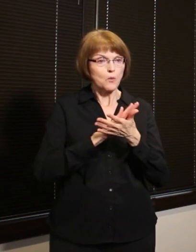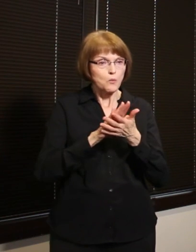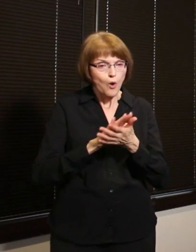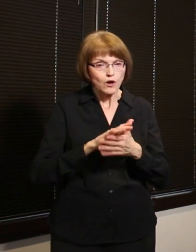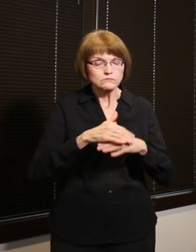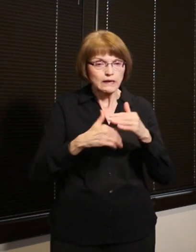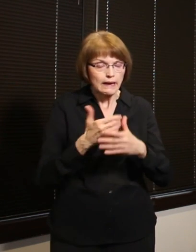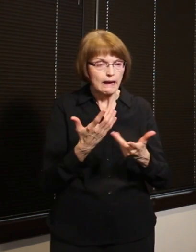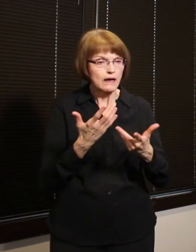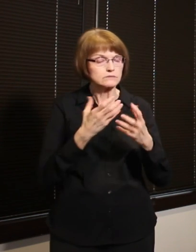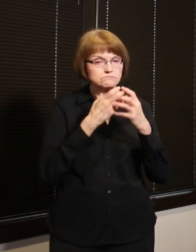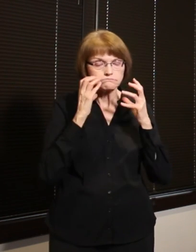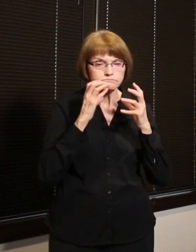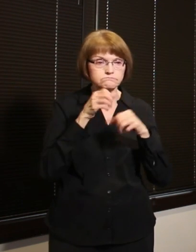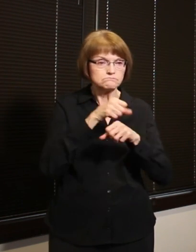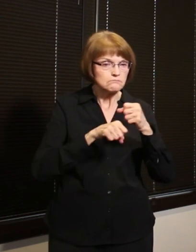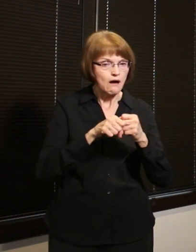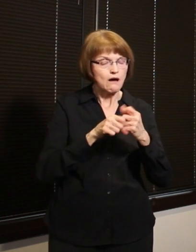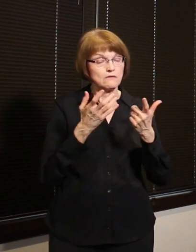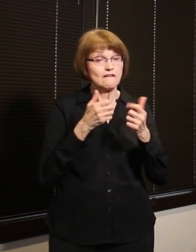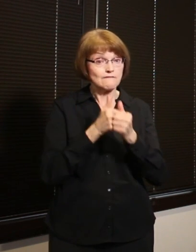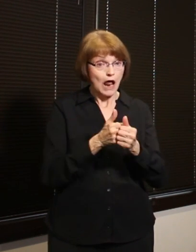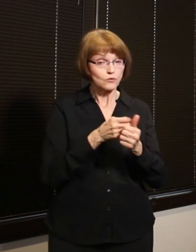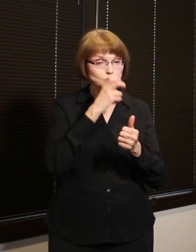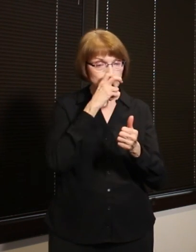been following for the last 5 weeks.